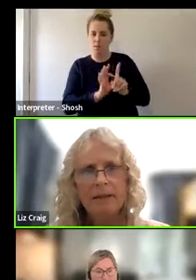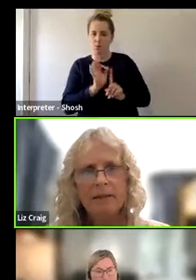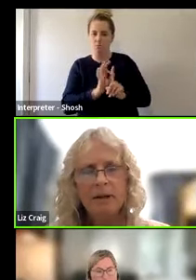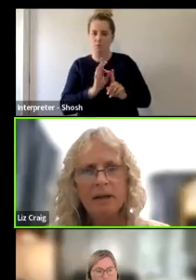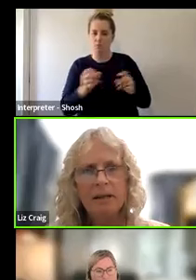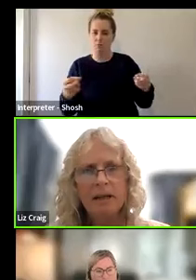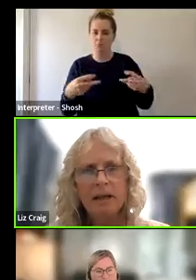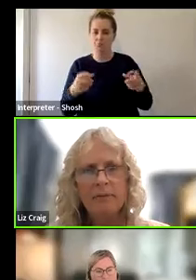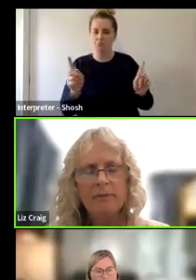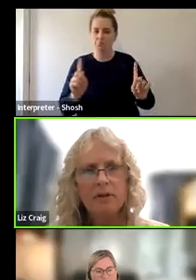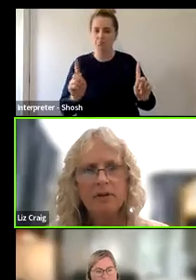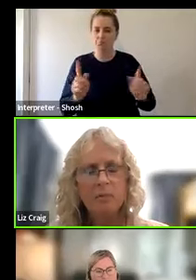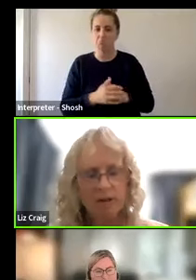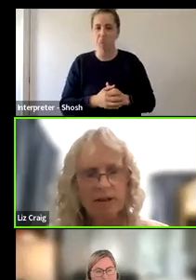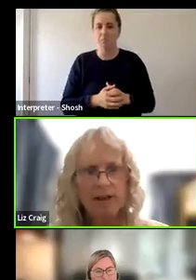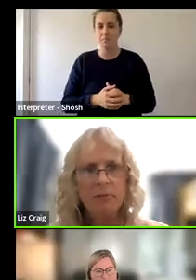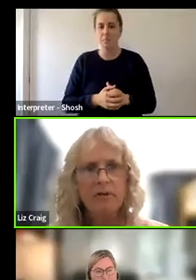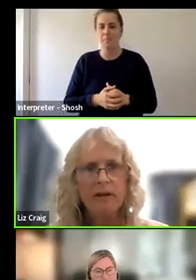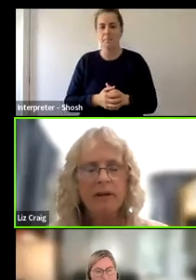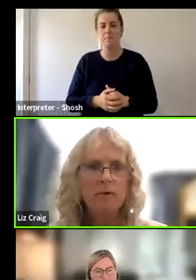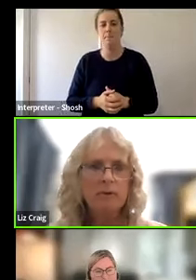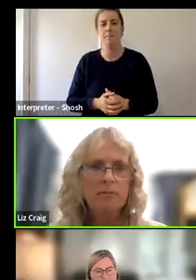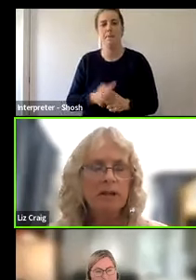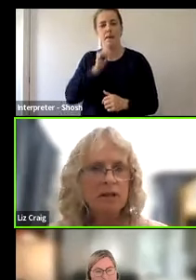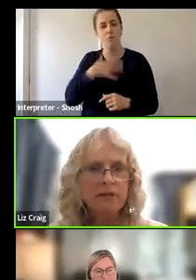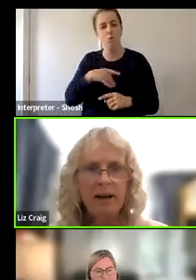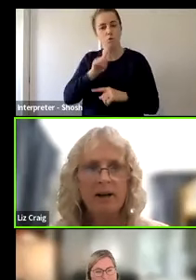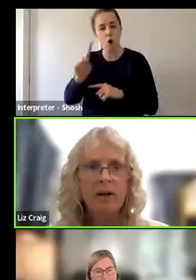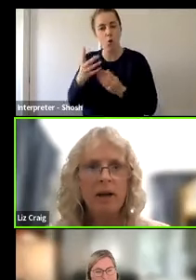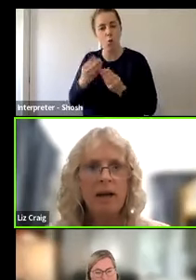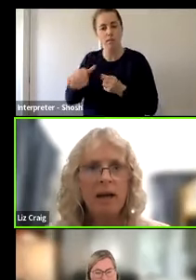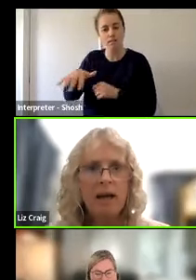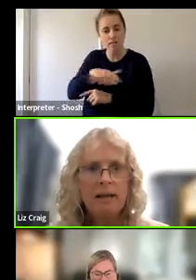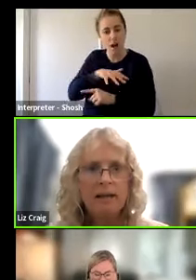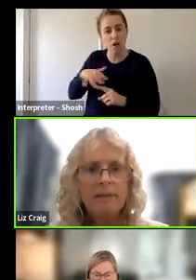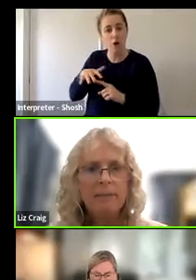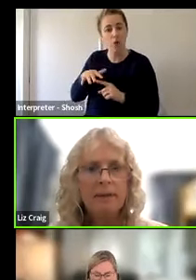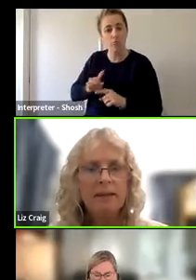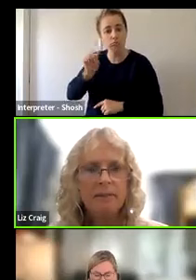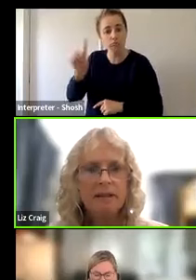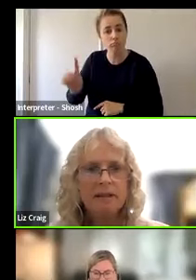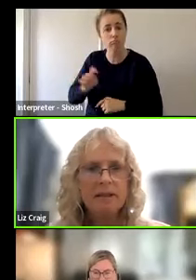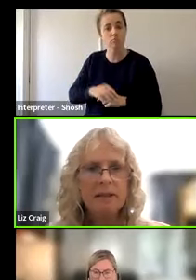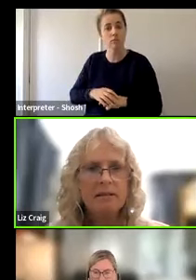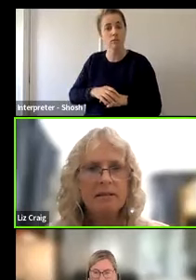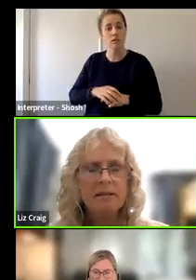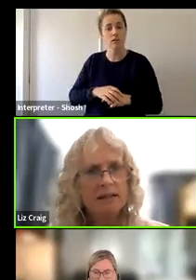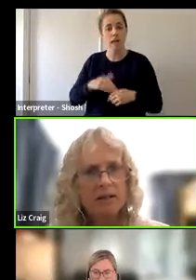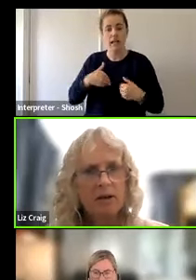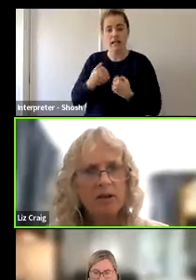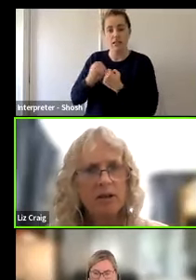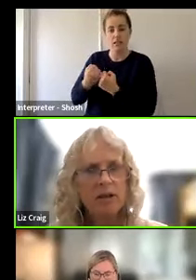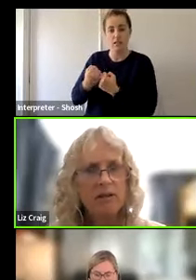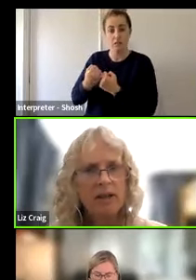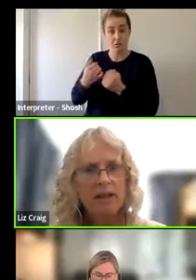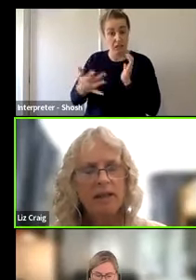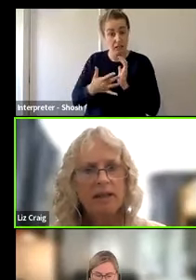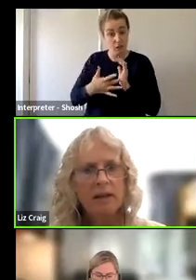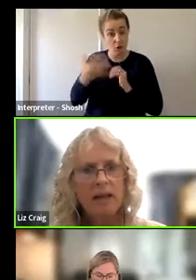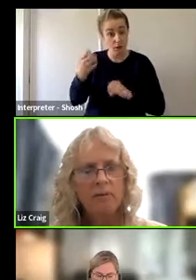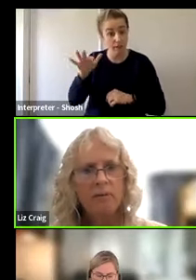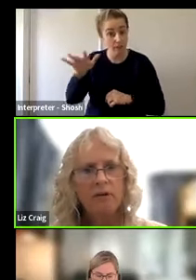improving accessibility to those that want to attend movie theatre with potentially whānau and need some assistance? Is the technology